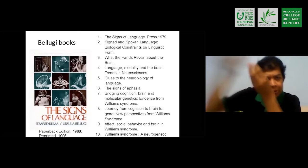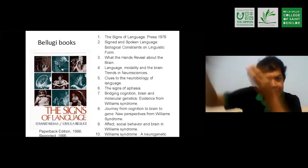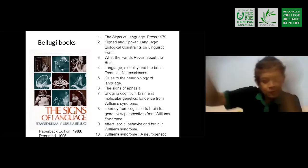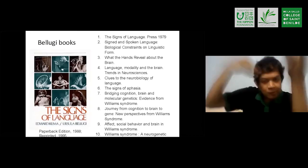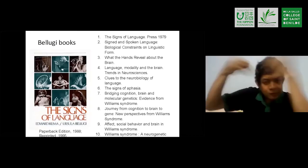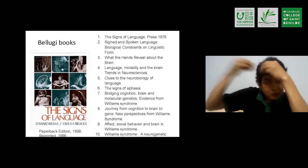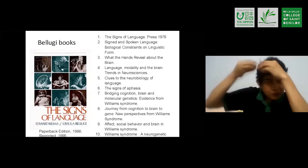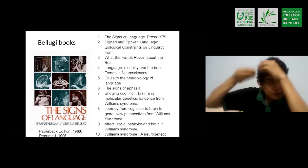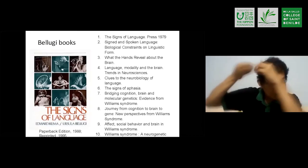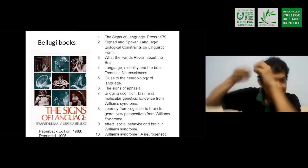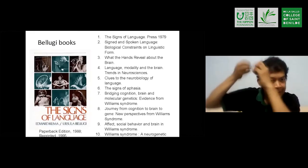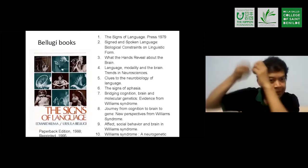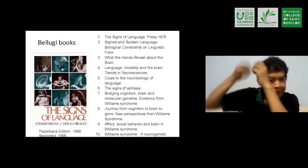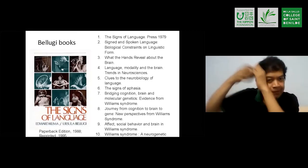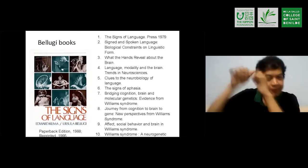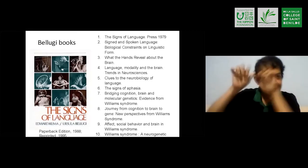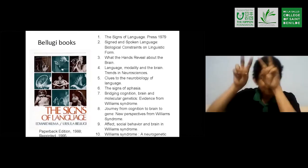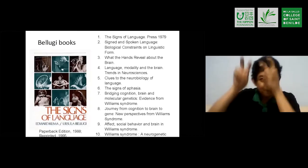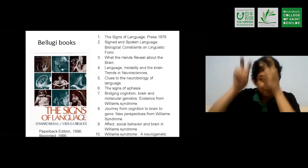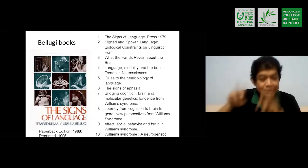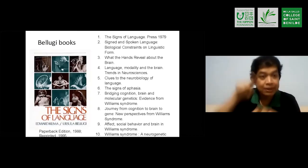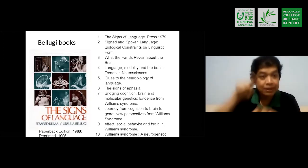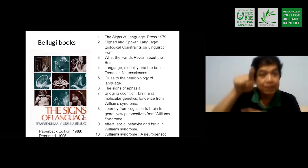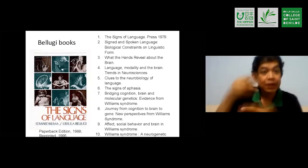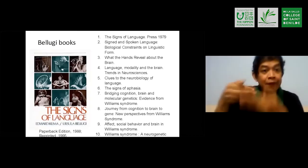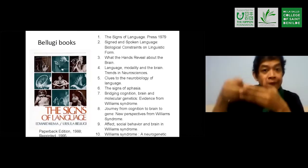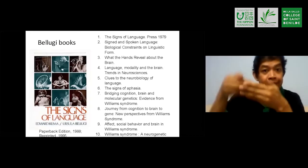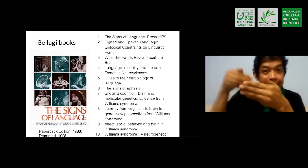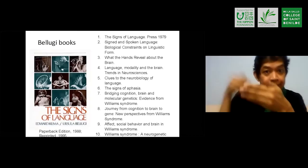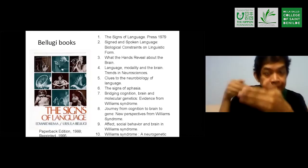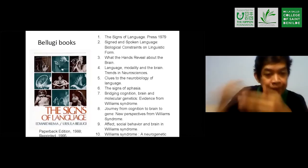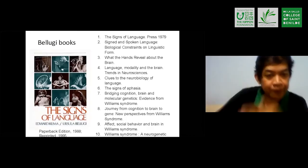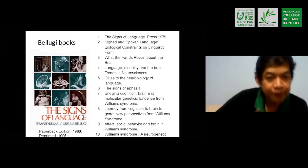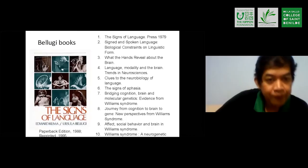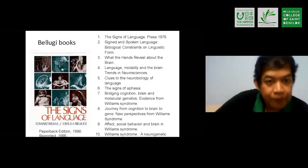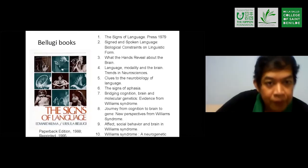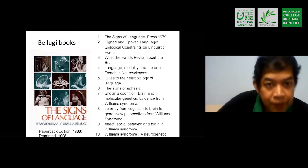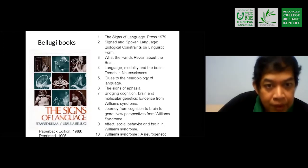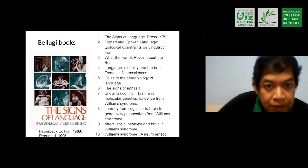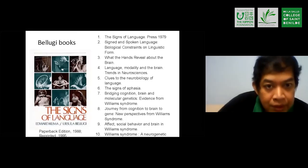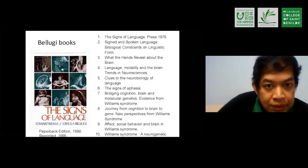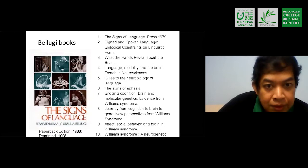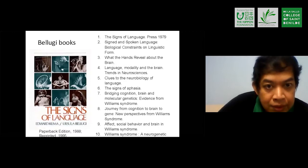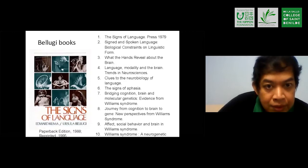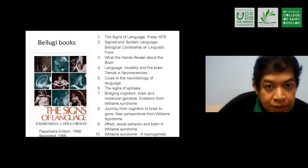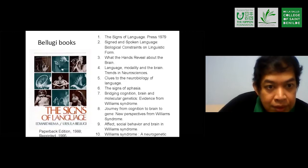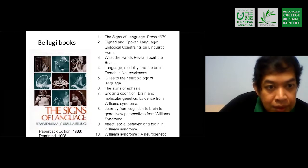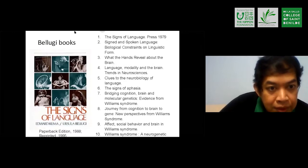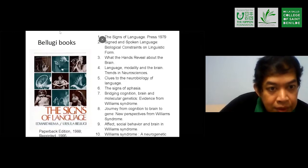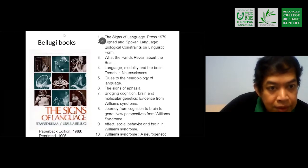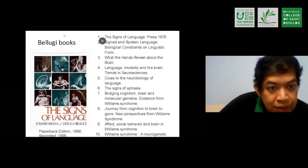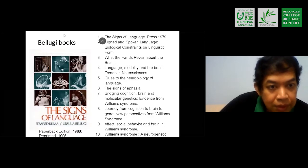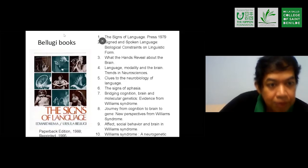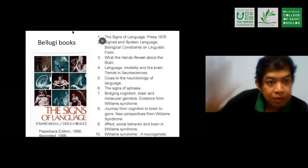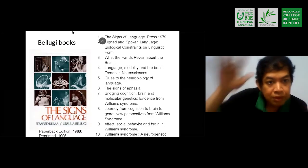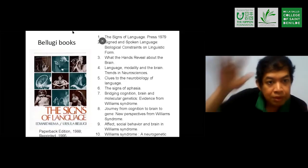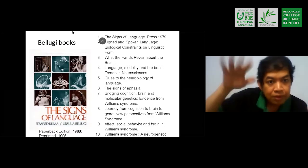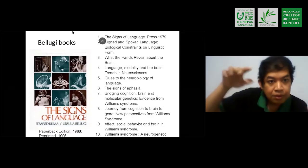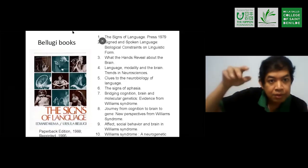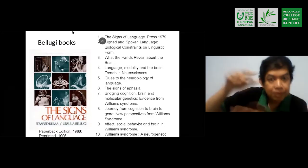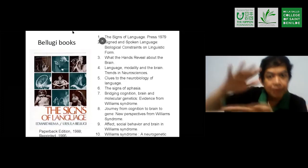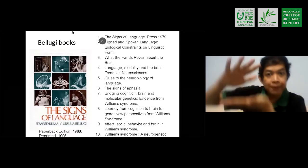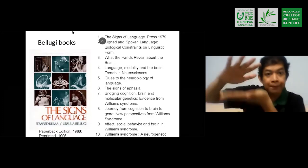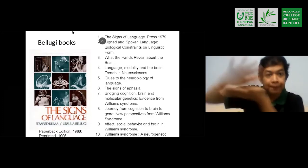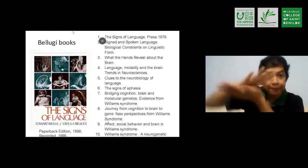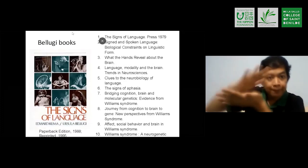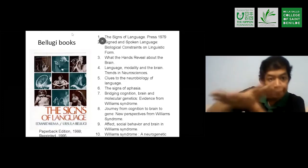She is a neurologist, which is a person who studies the functions of the brain. If